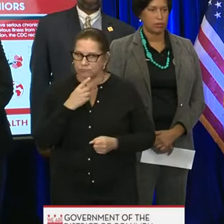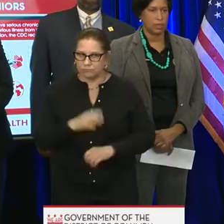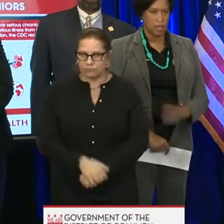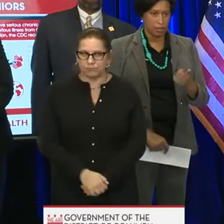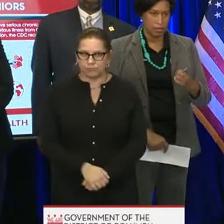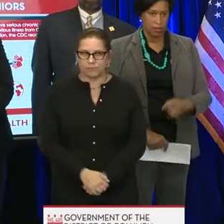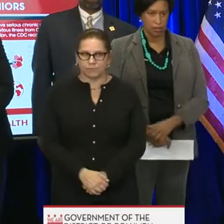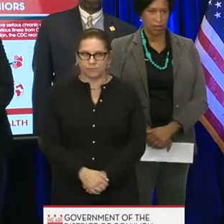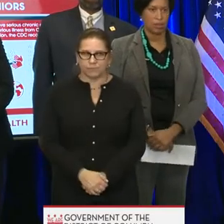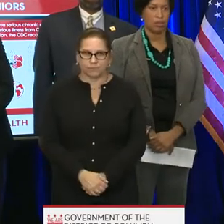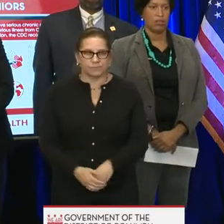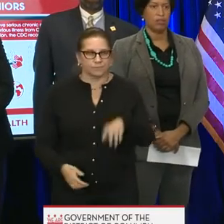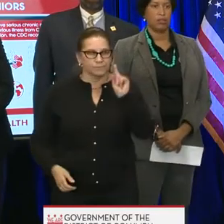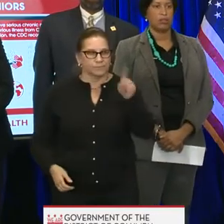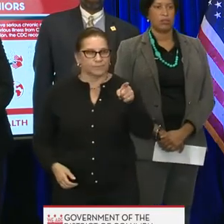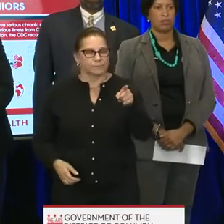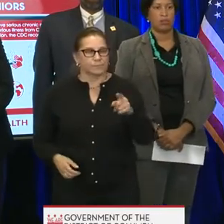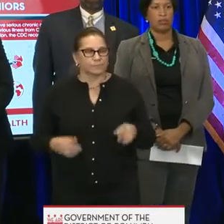Yes.